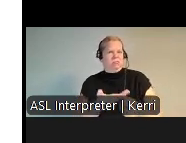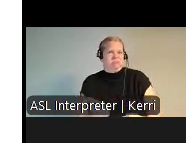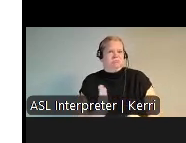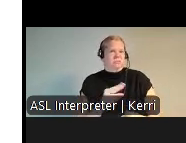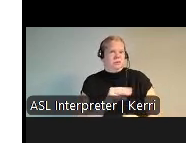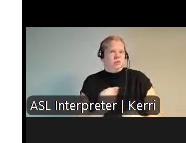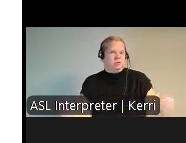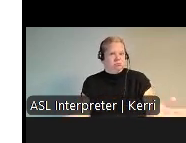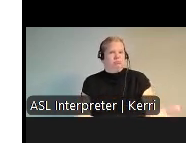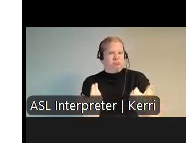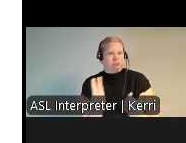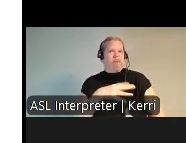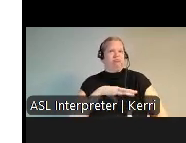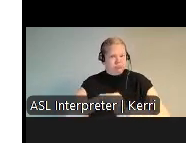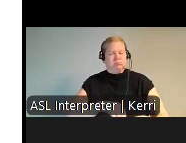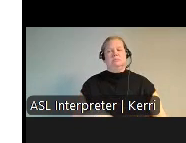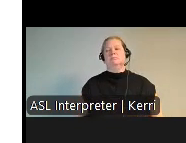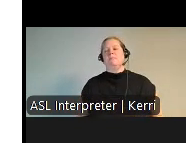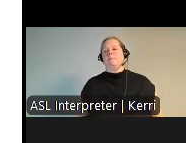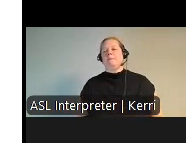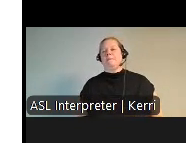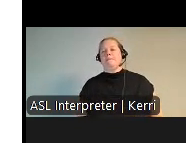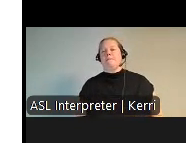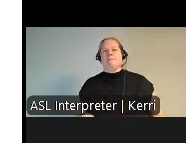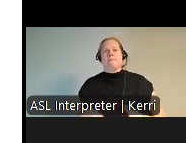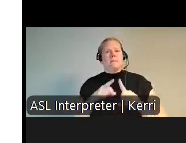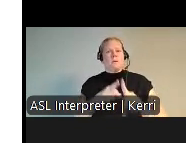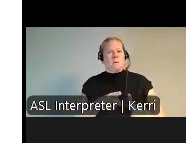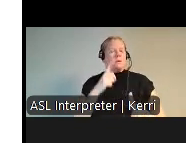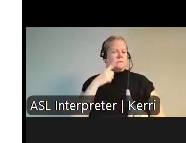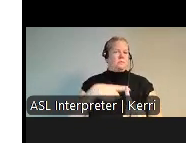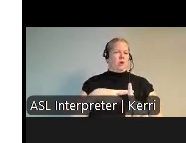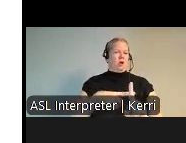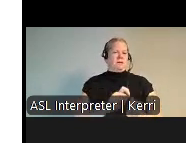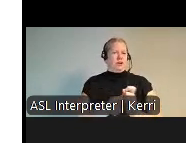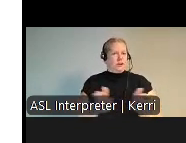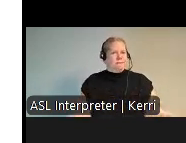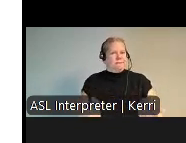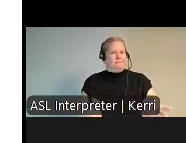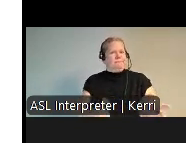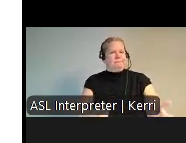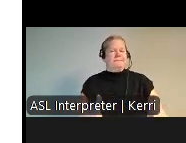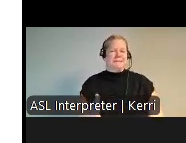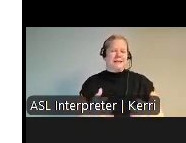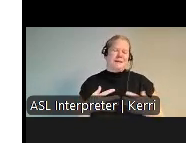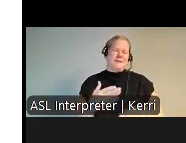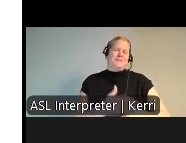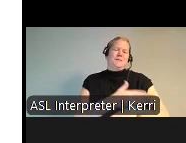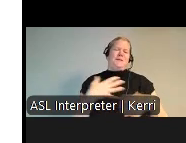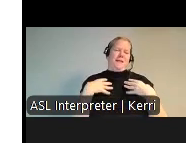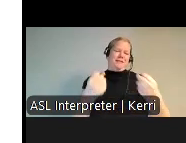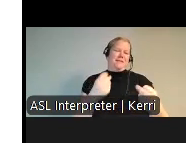goal is to drive positive change and improve health for all